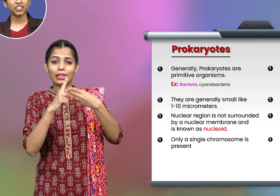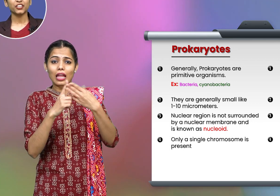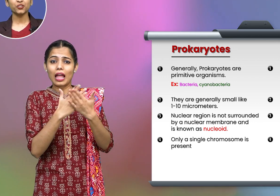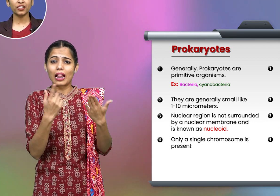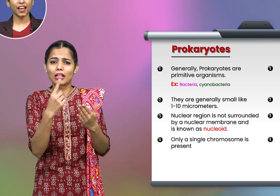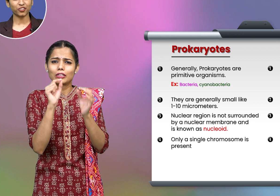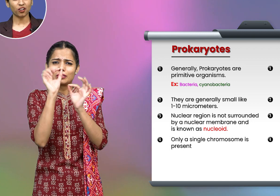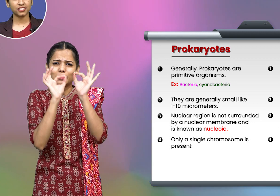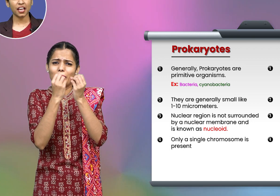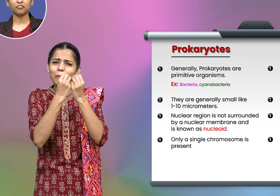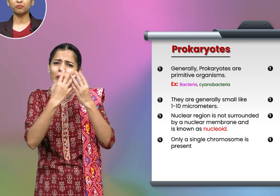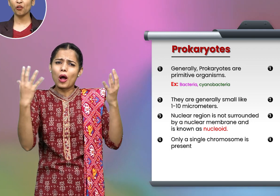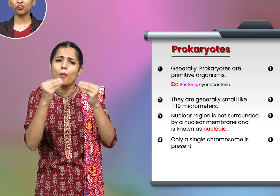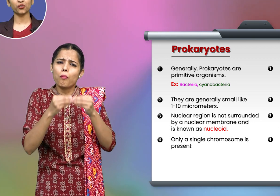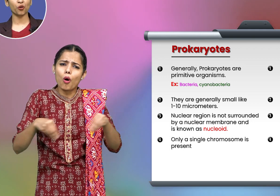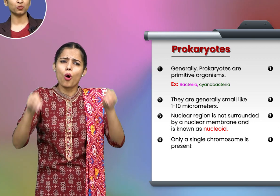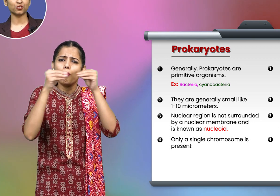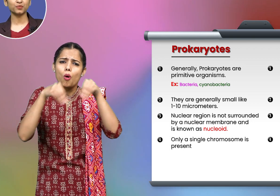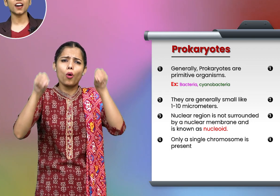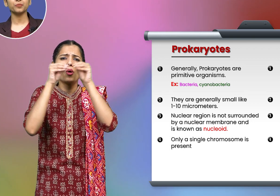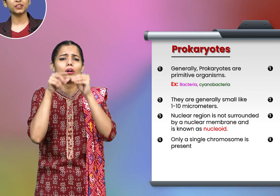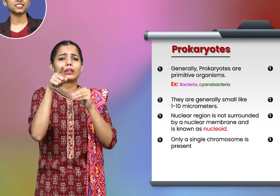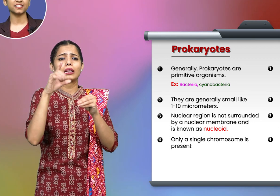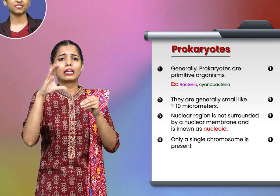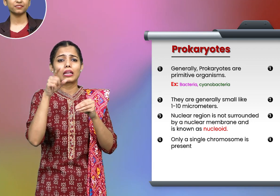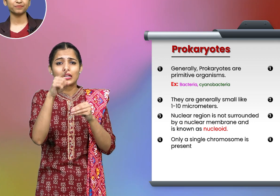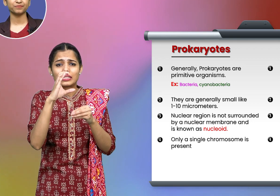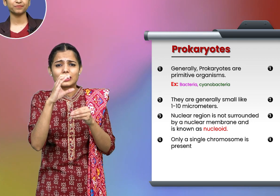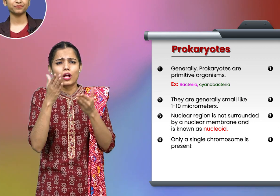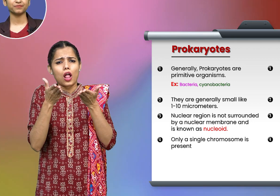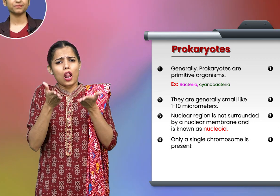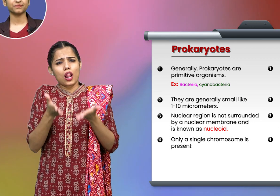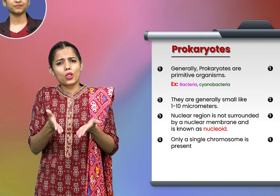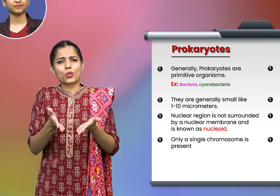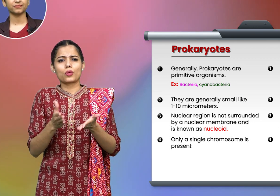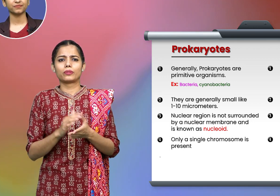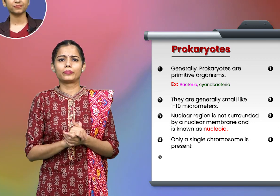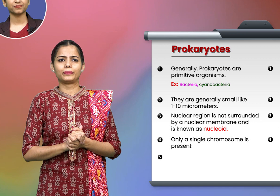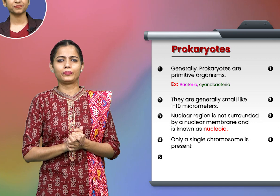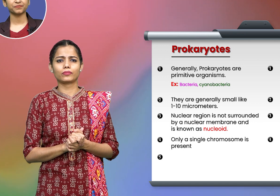whereas eukaryotes have more chromosomes are present.